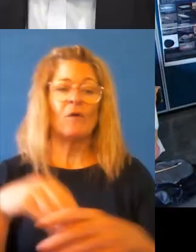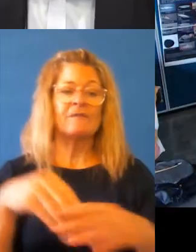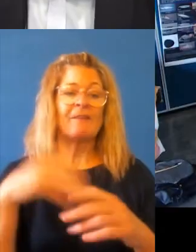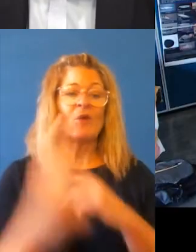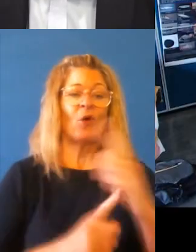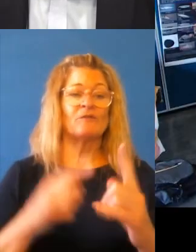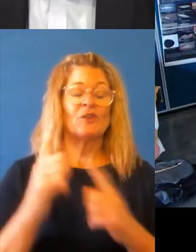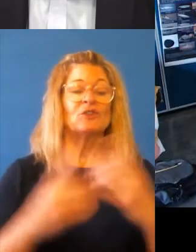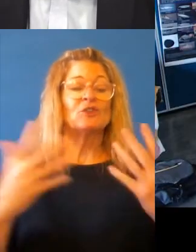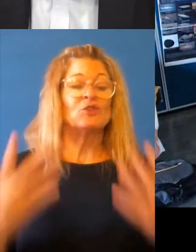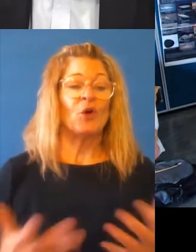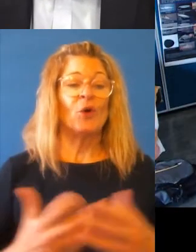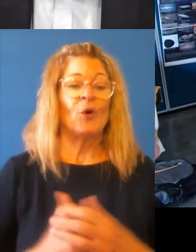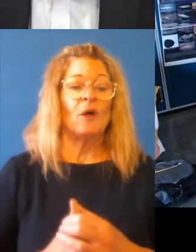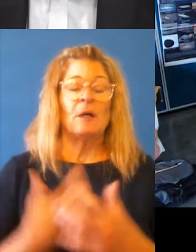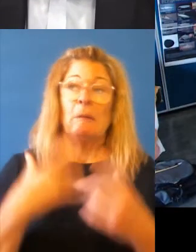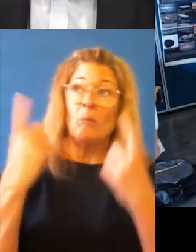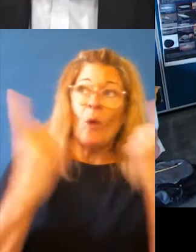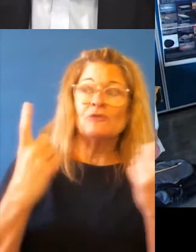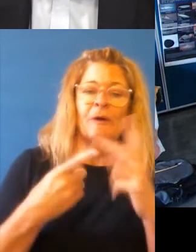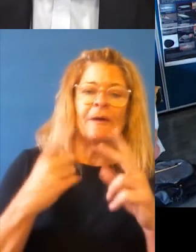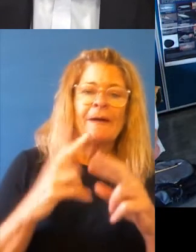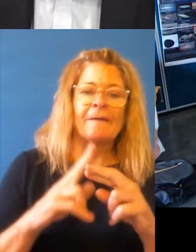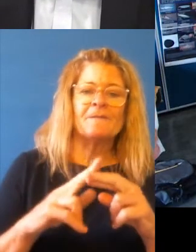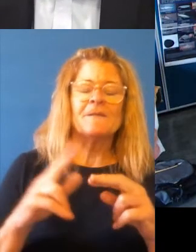there, and I'm wondering whether you can